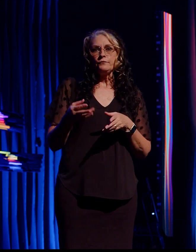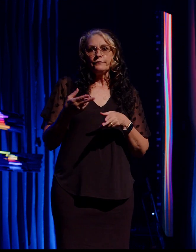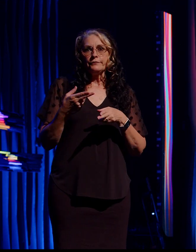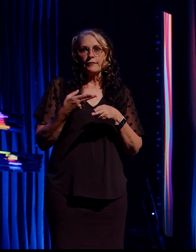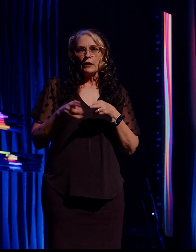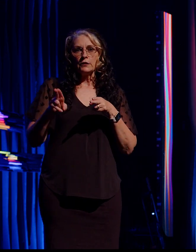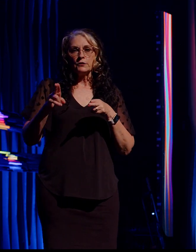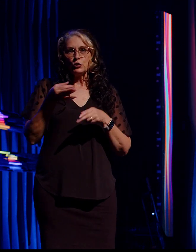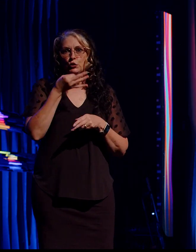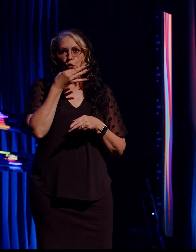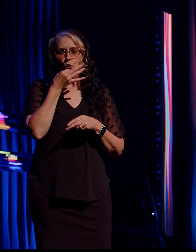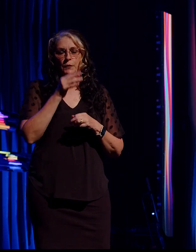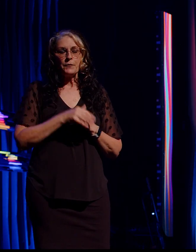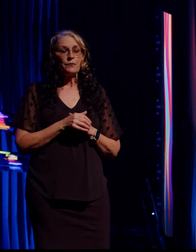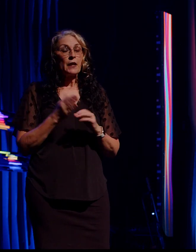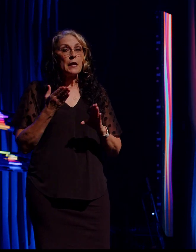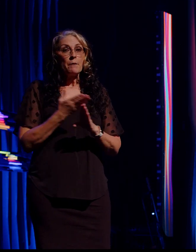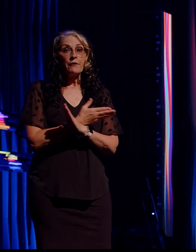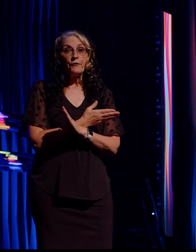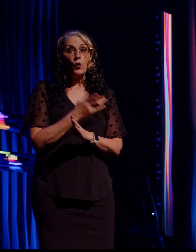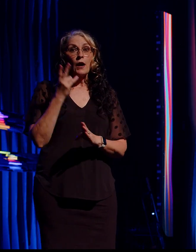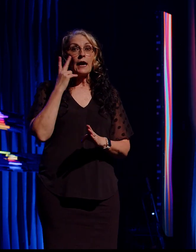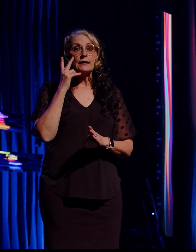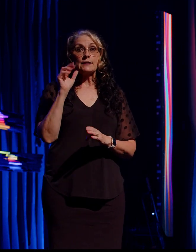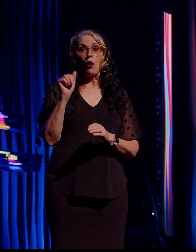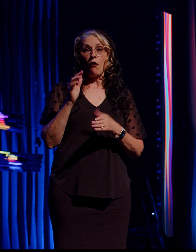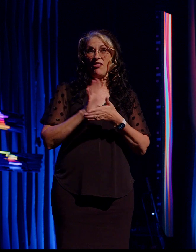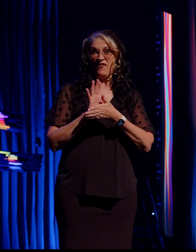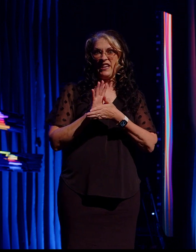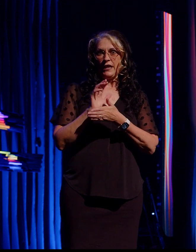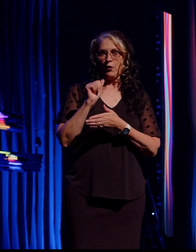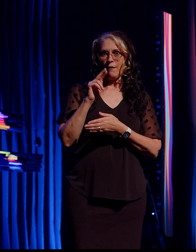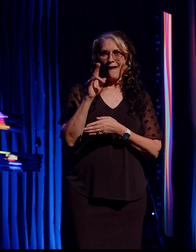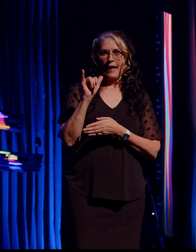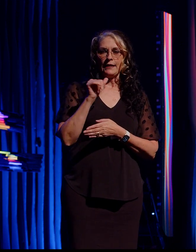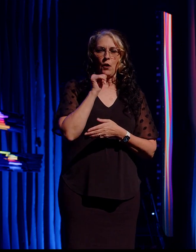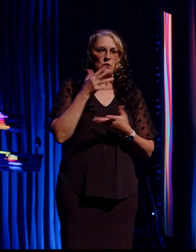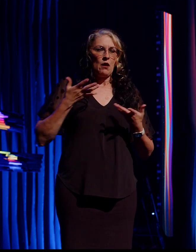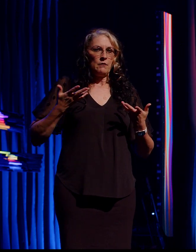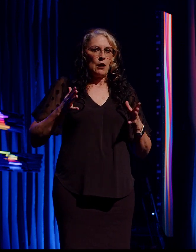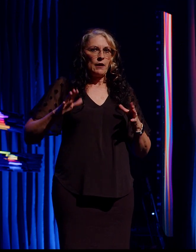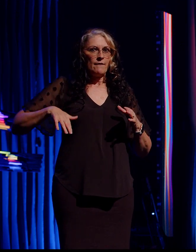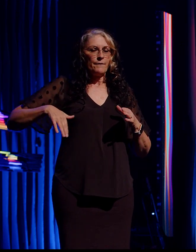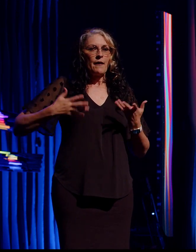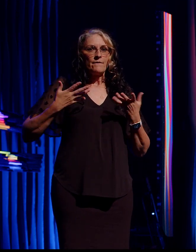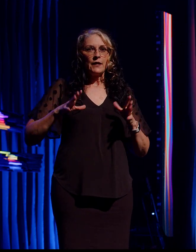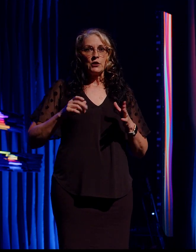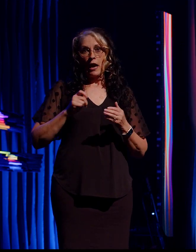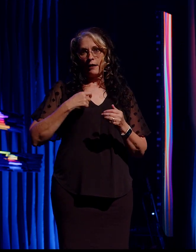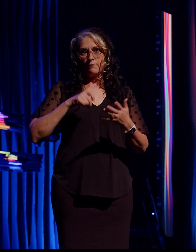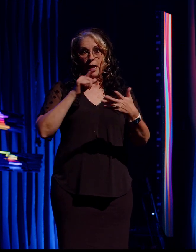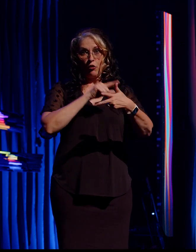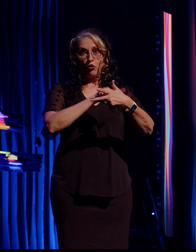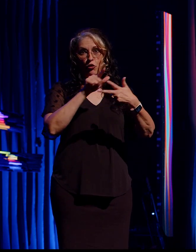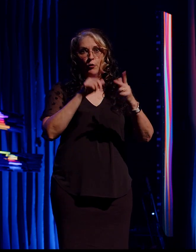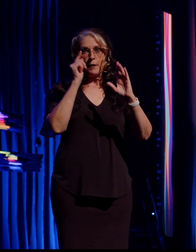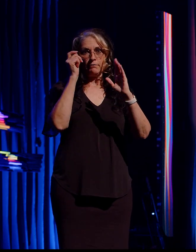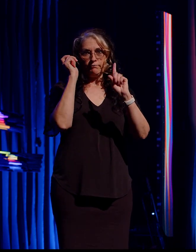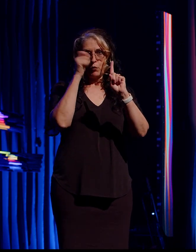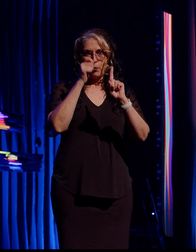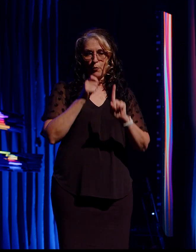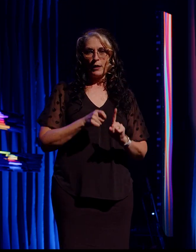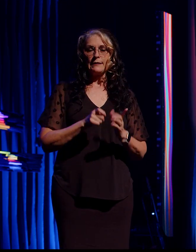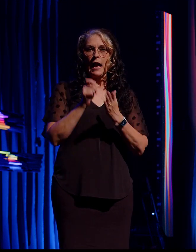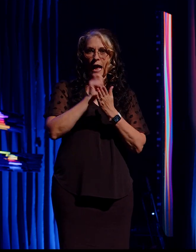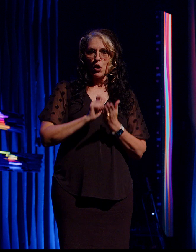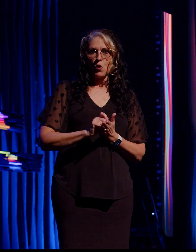bit. You know, before I saw Andy's video, because it wasn't completely done yet, I wrote out my 3 points. I knew that I wasn't going to